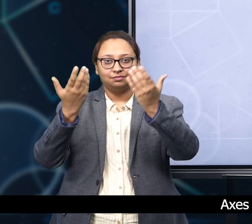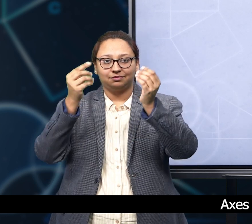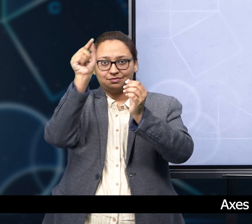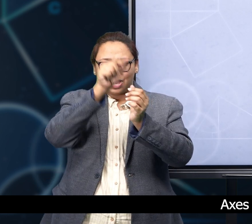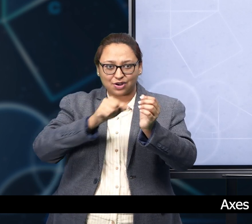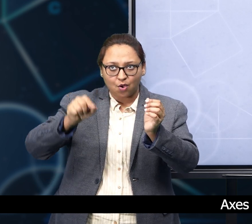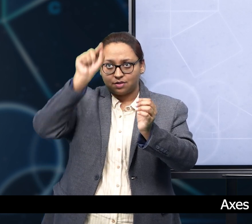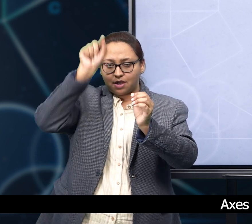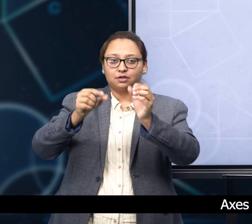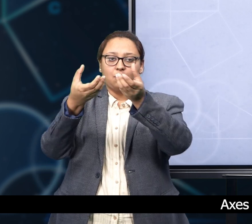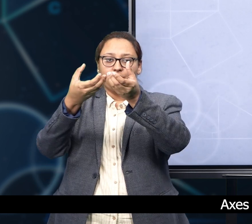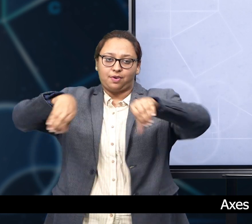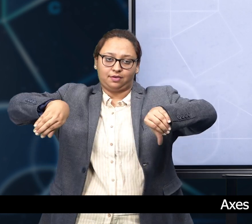axis of symmetry,